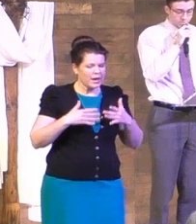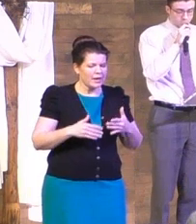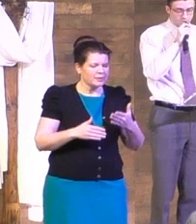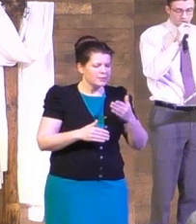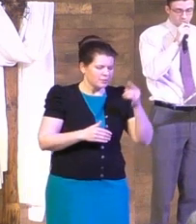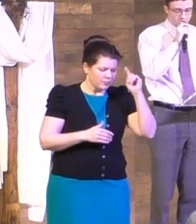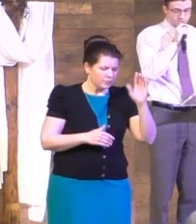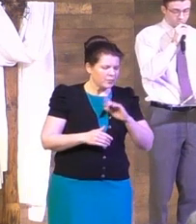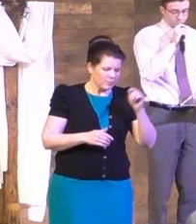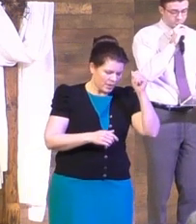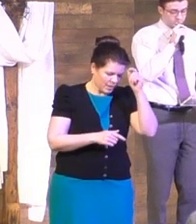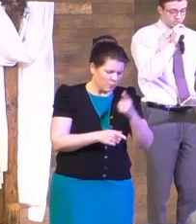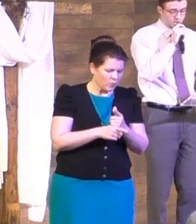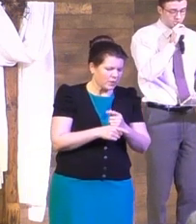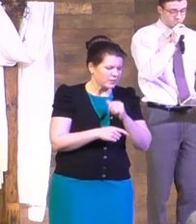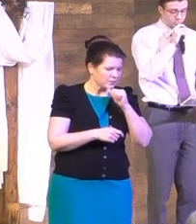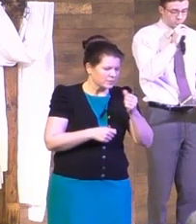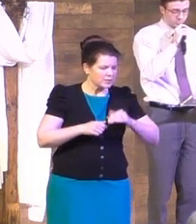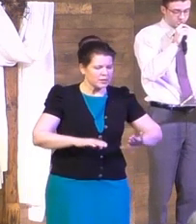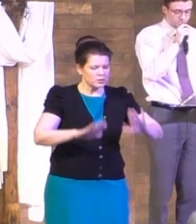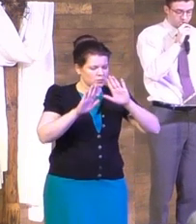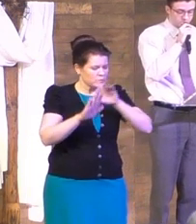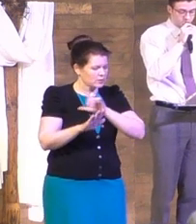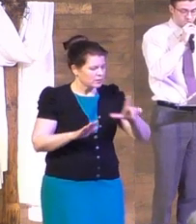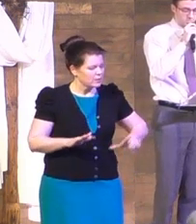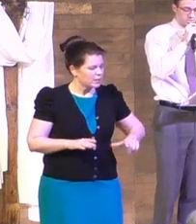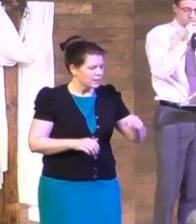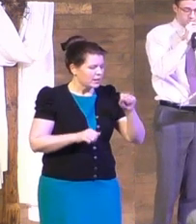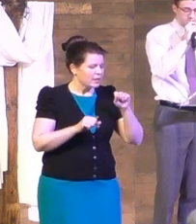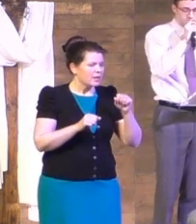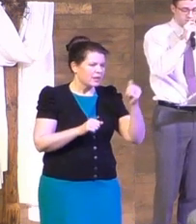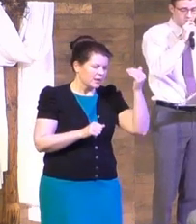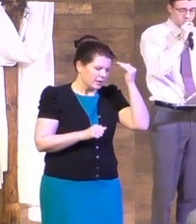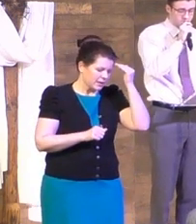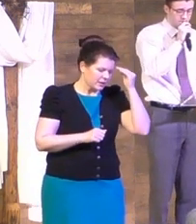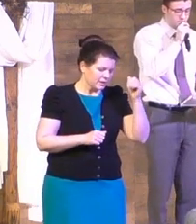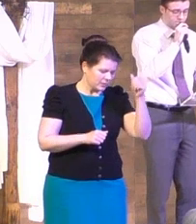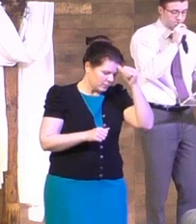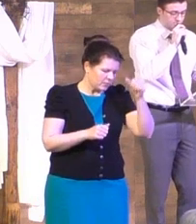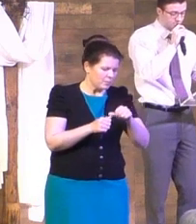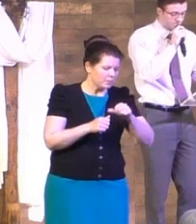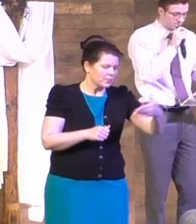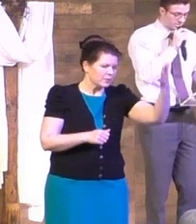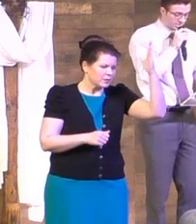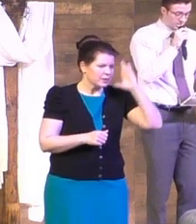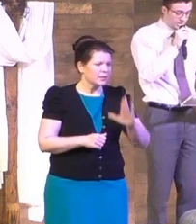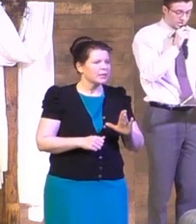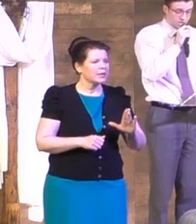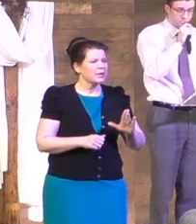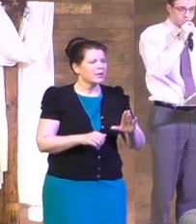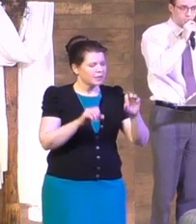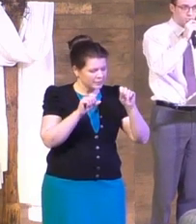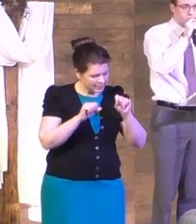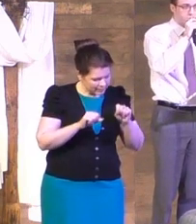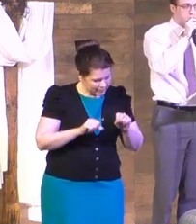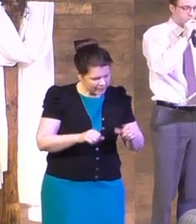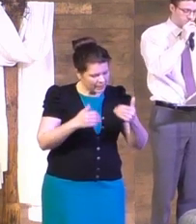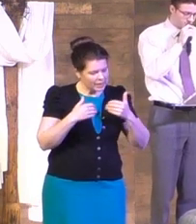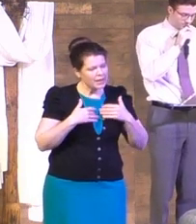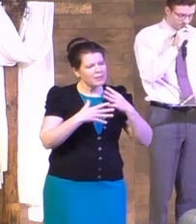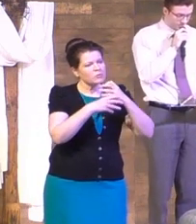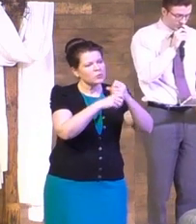I can remind myself that God has proven to be trustworthy time and time again. And after we